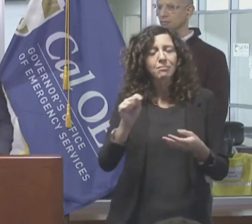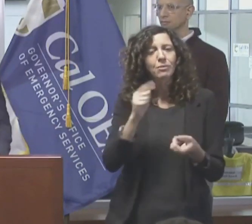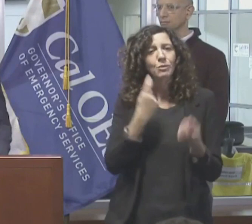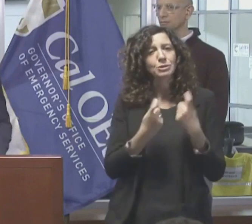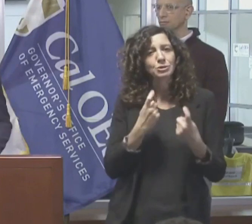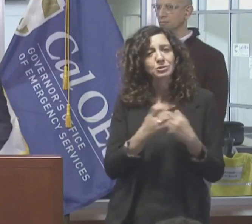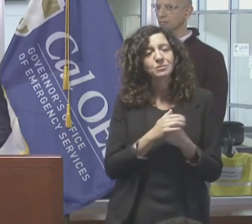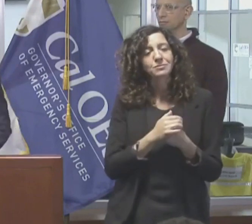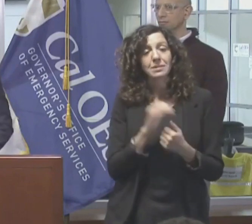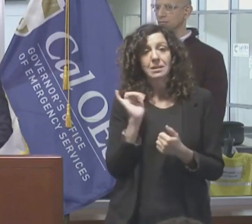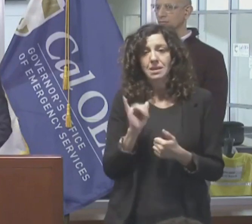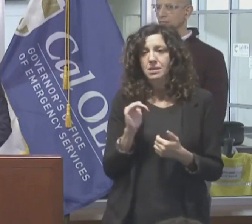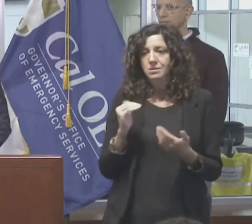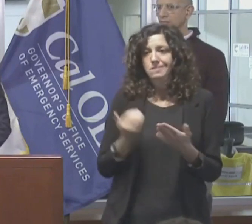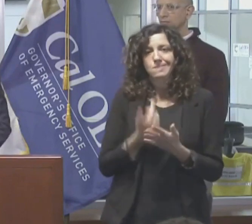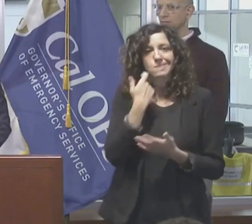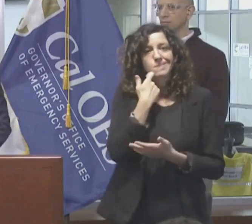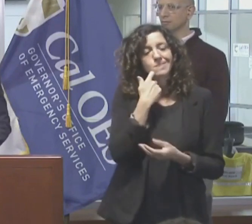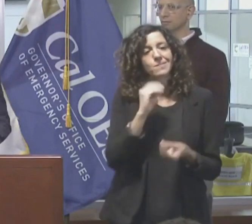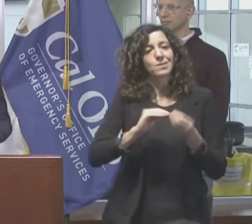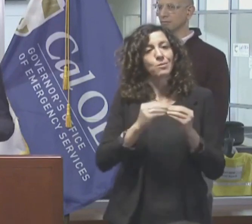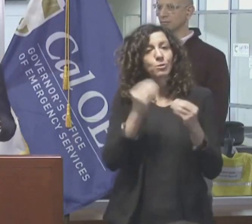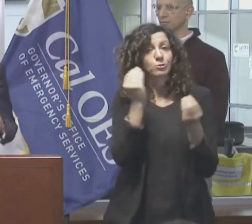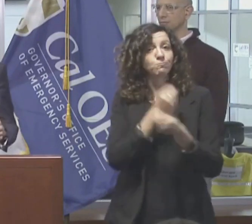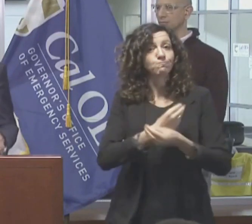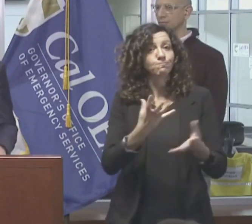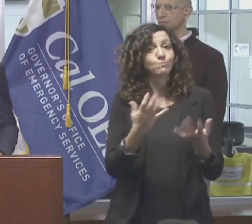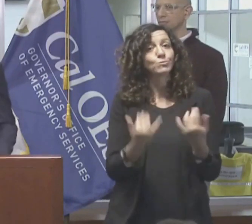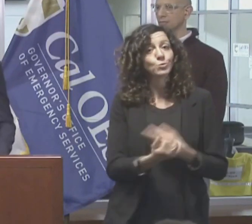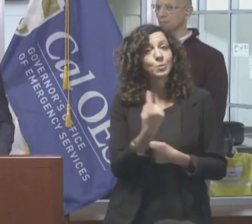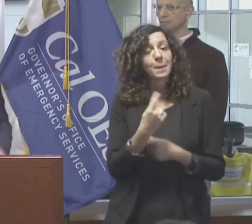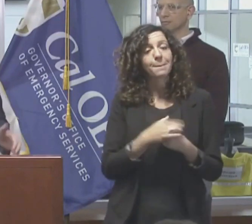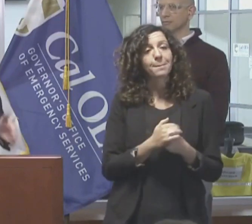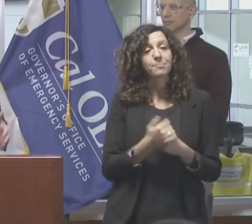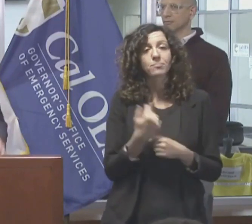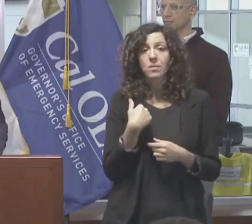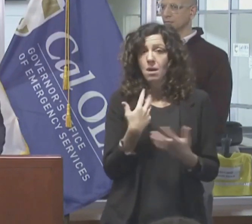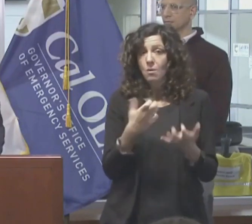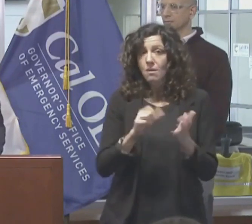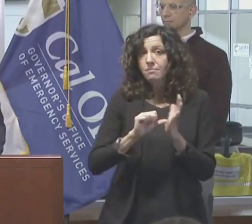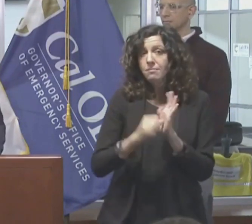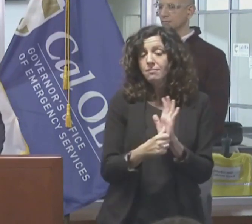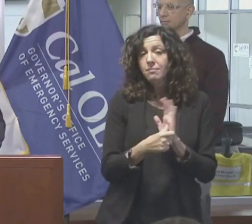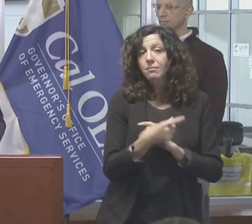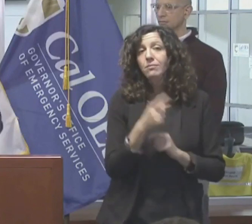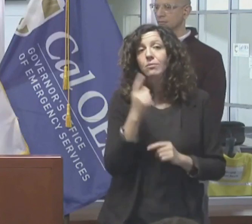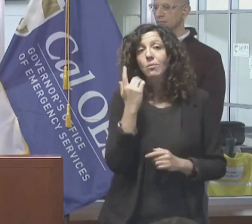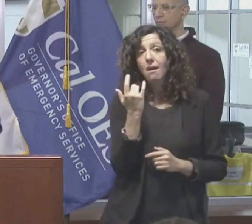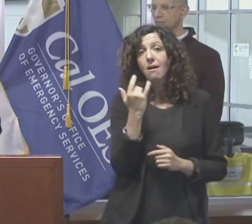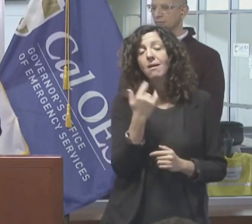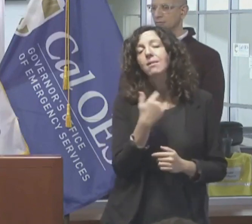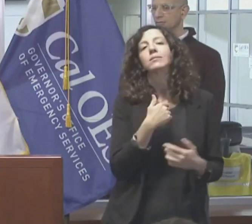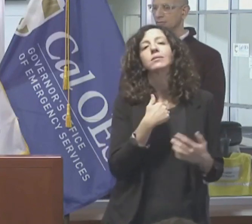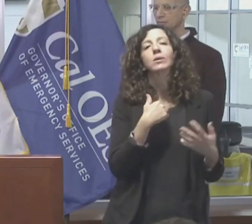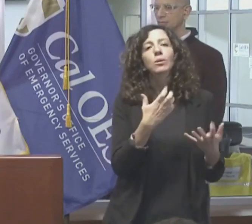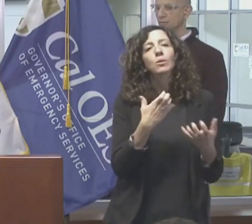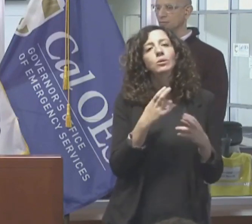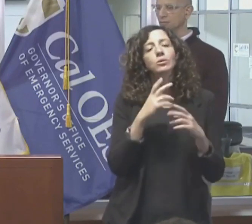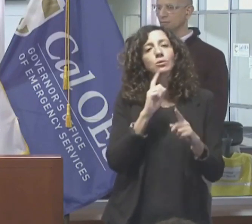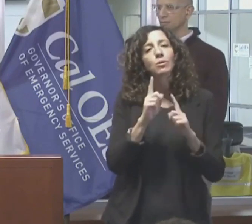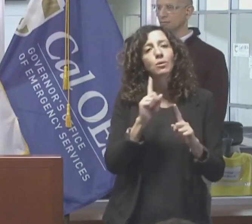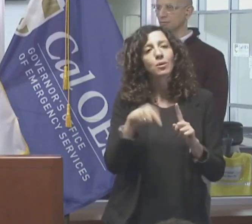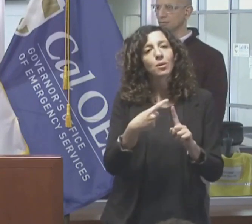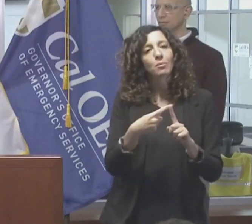most up-to-date and contemporary numbers. I also make that point as a point of consideration and segue to the